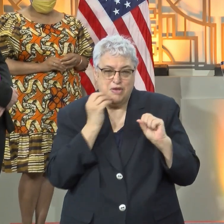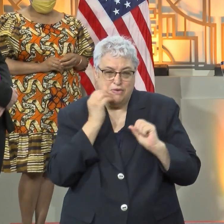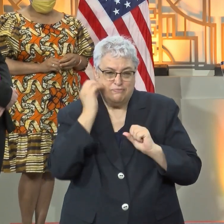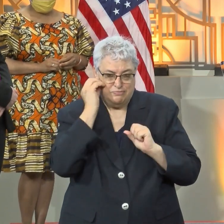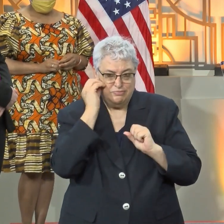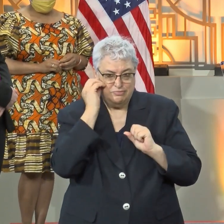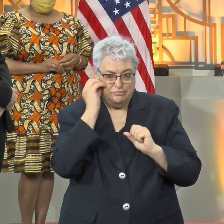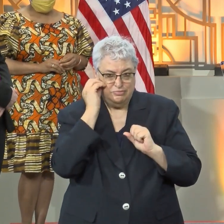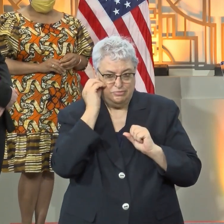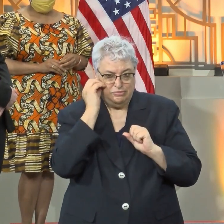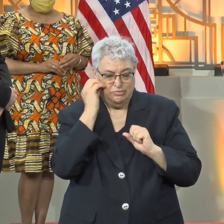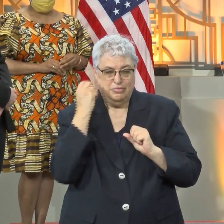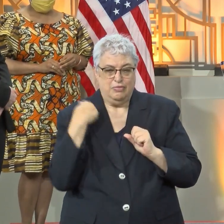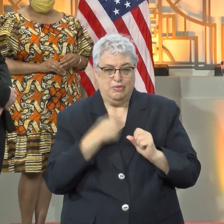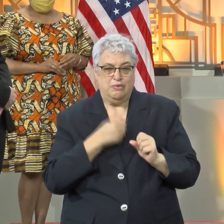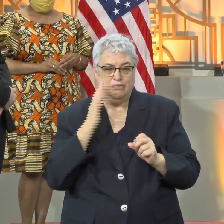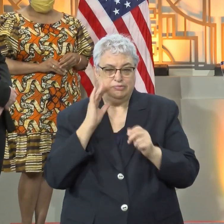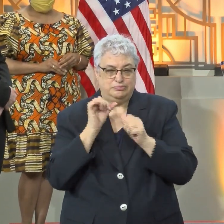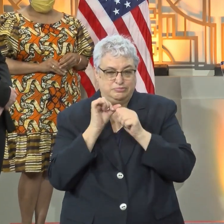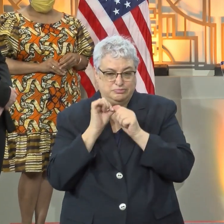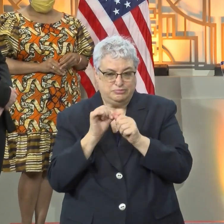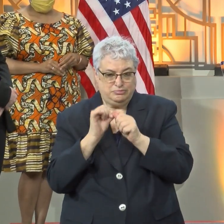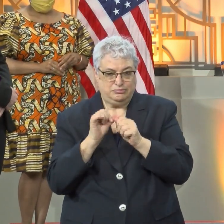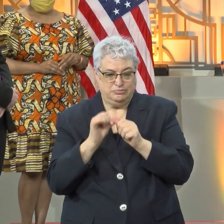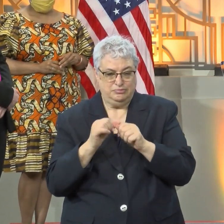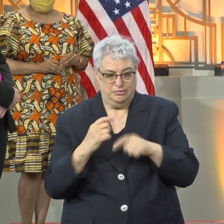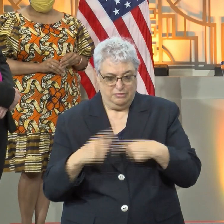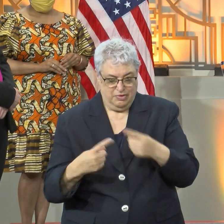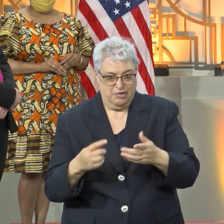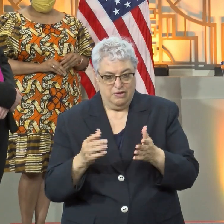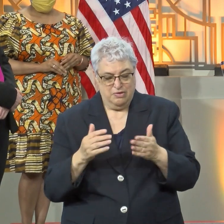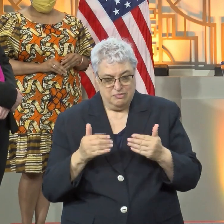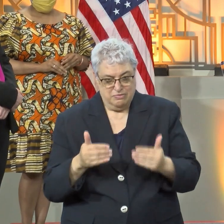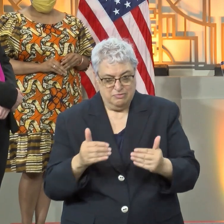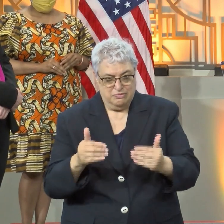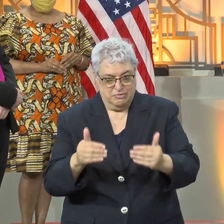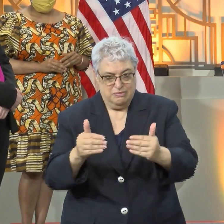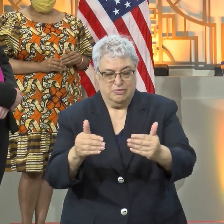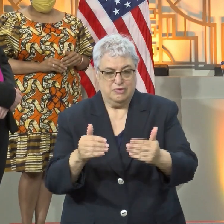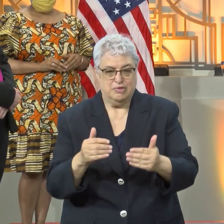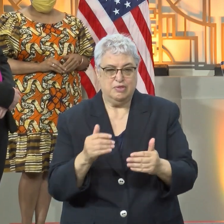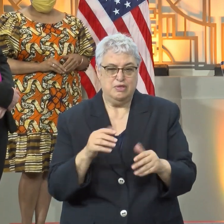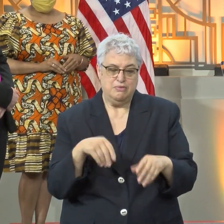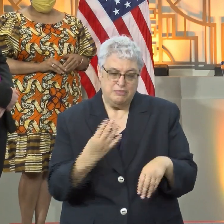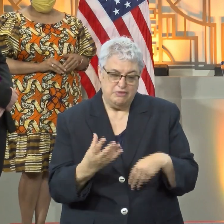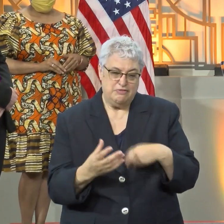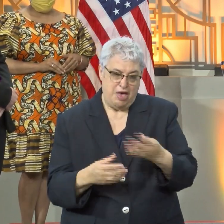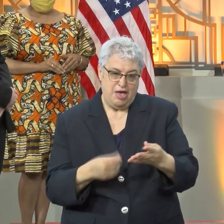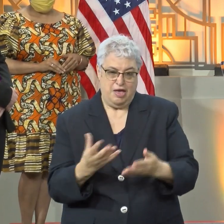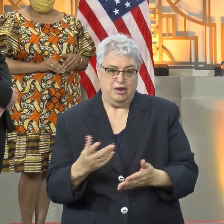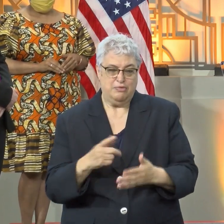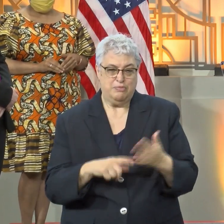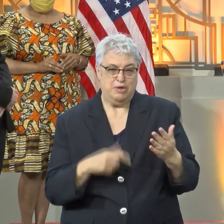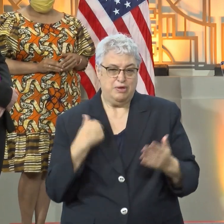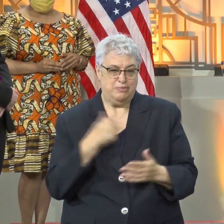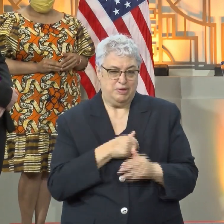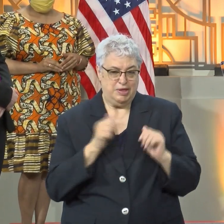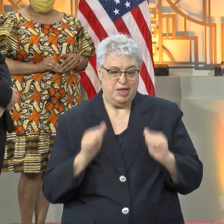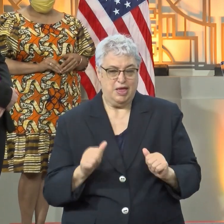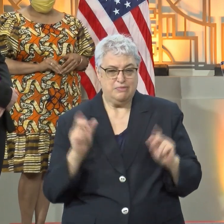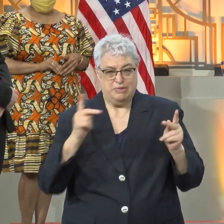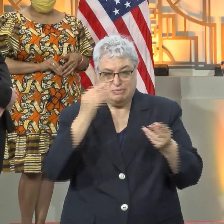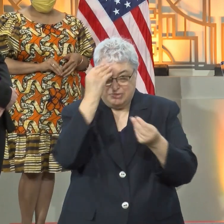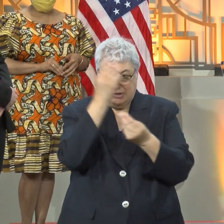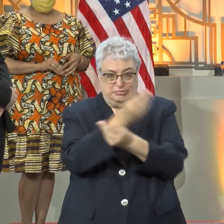accommodations. And we will continue to push forward to try to provide as much as we can. And I want the people out there to know that